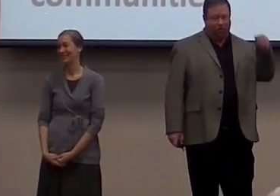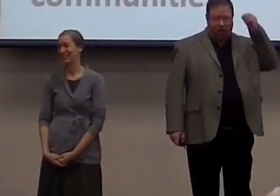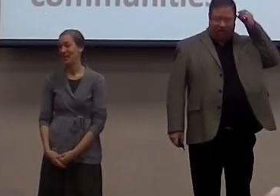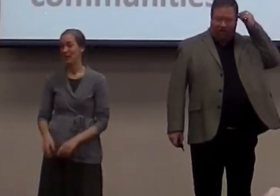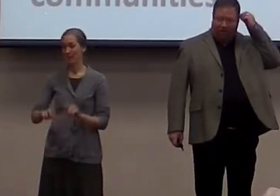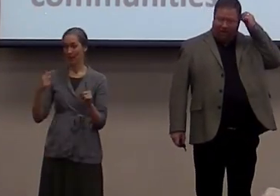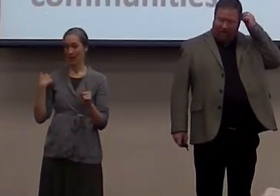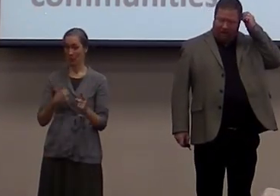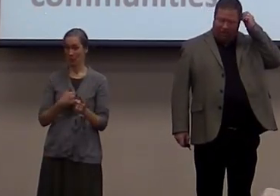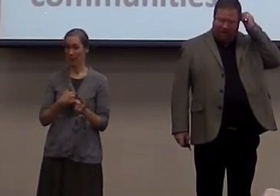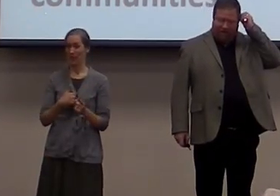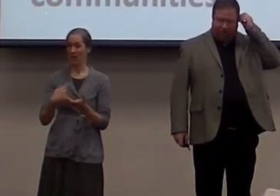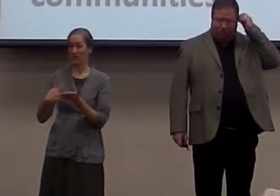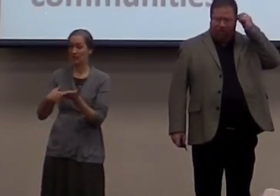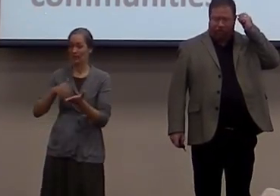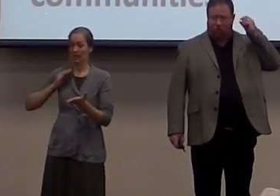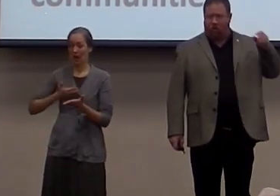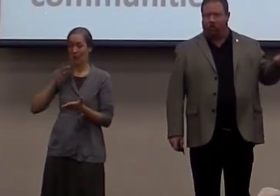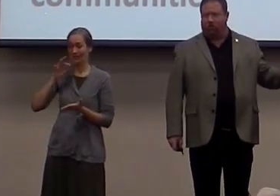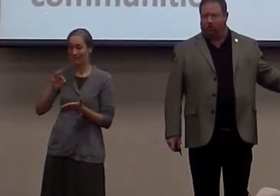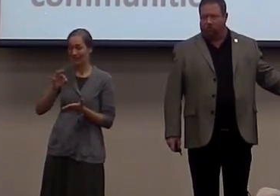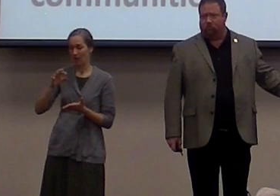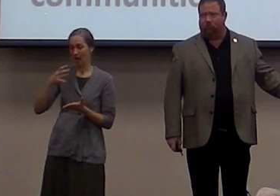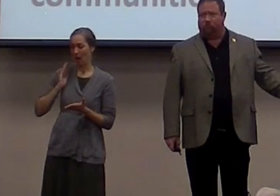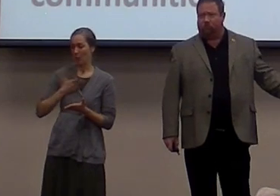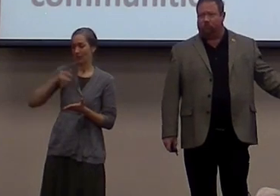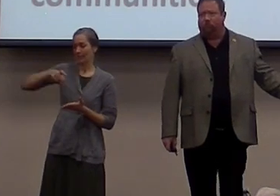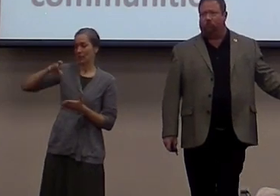But we're talking about our need to preach the Word.